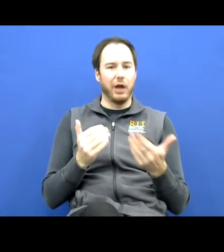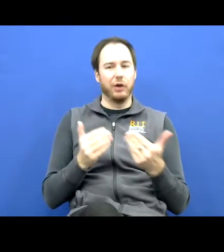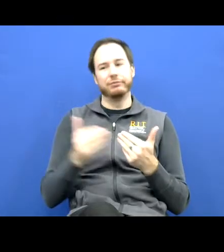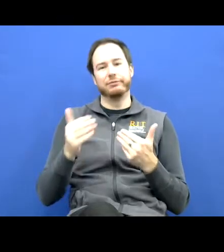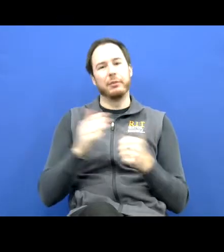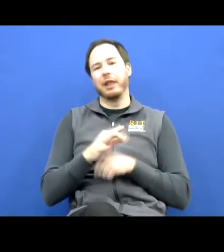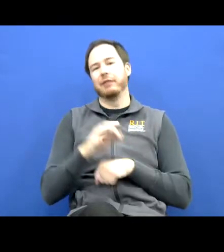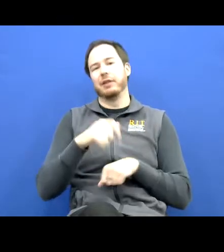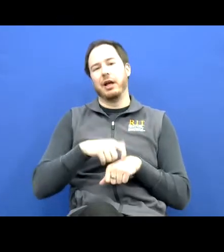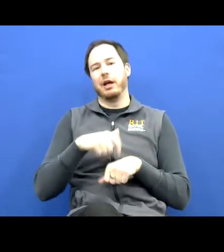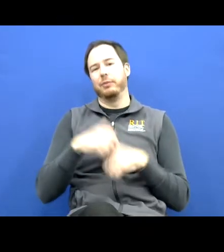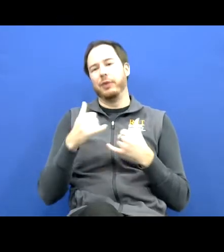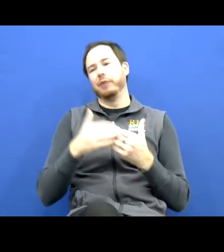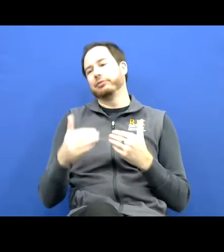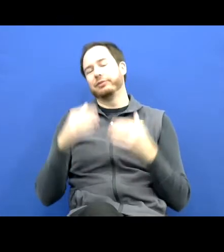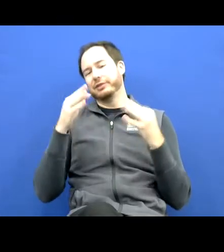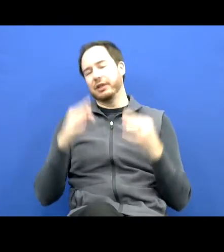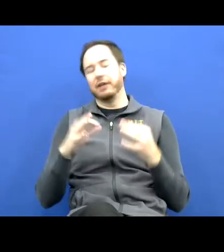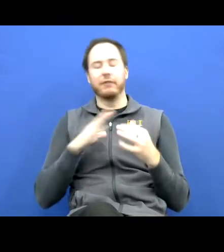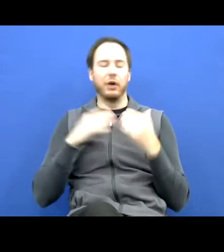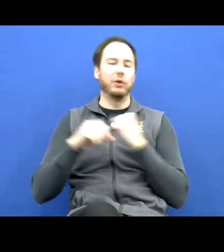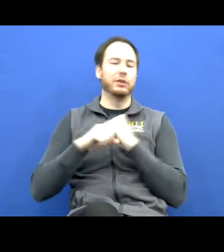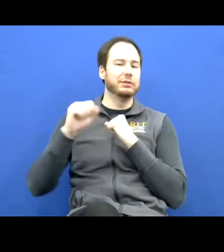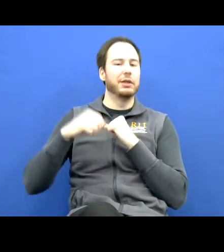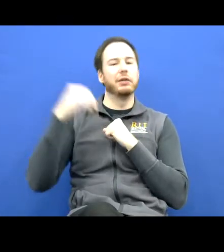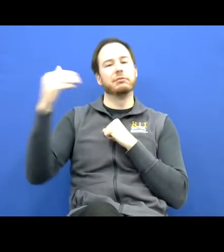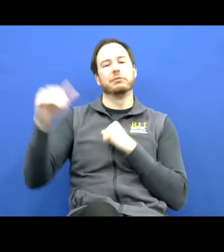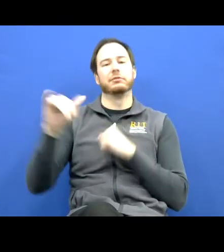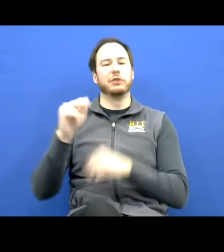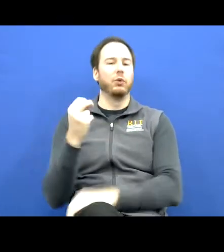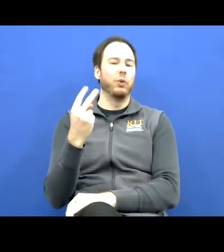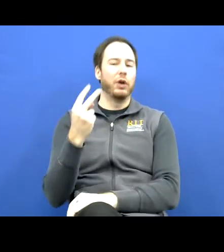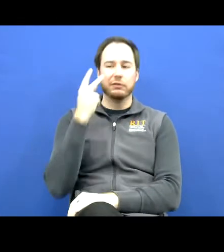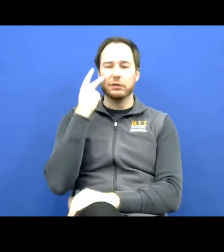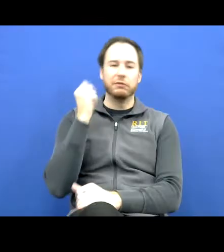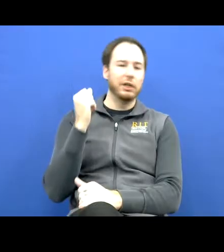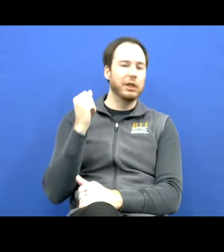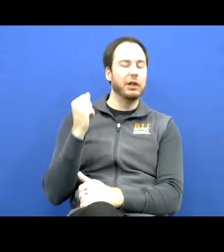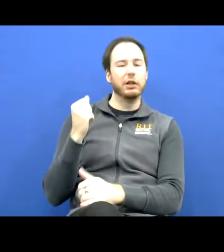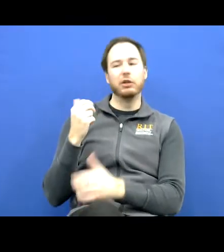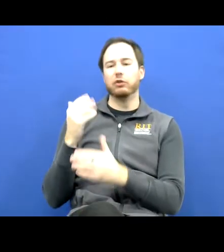thought was, hey, let's extend it till January 12th, see if any come in.